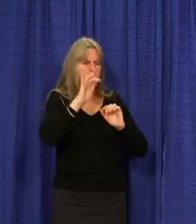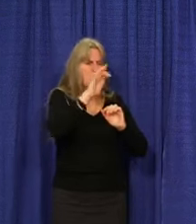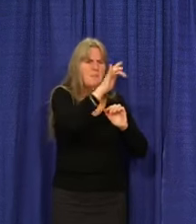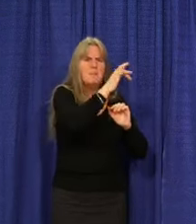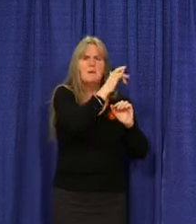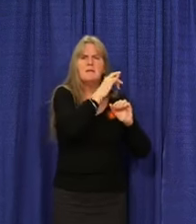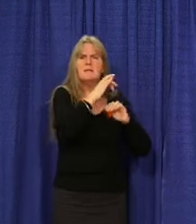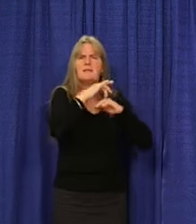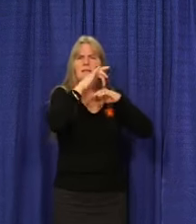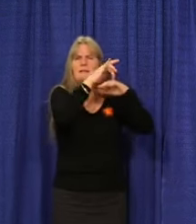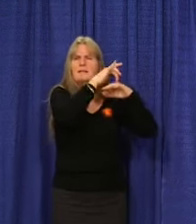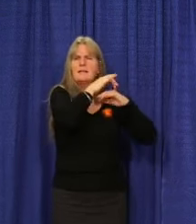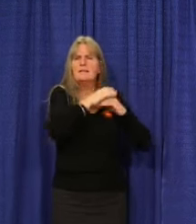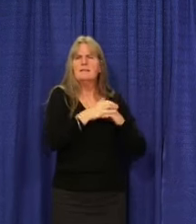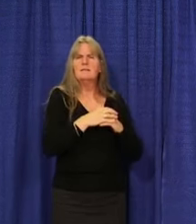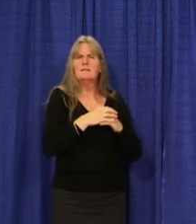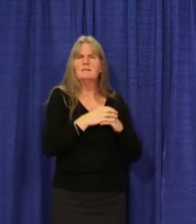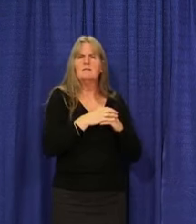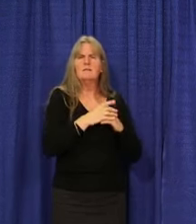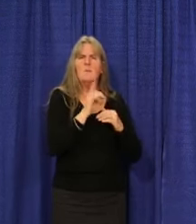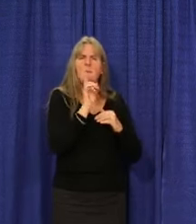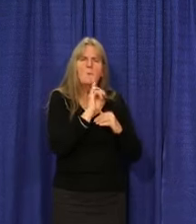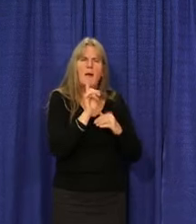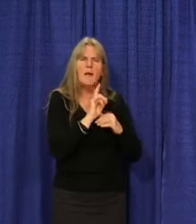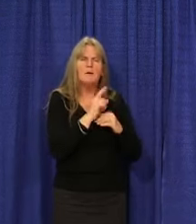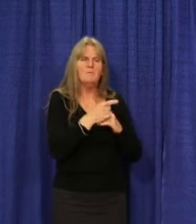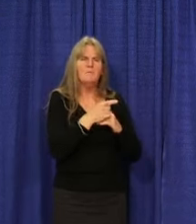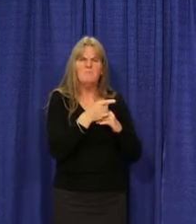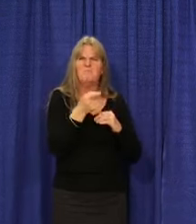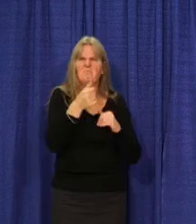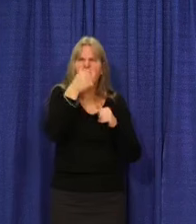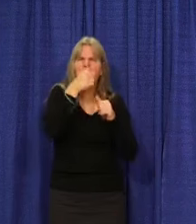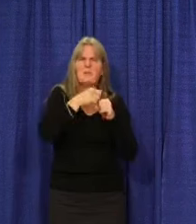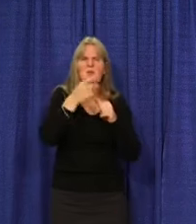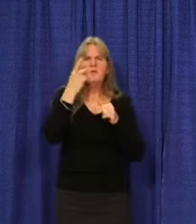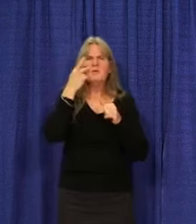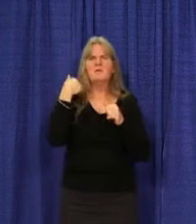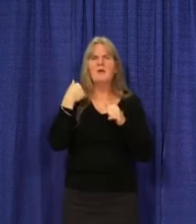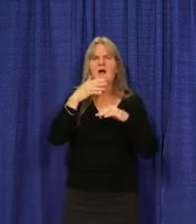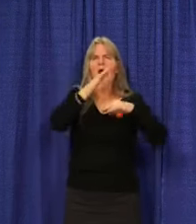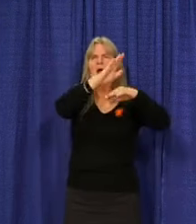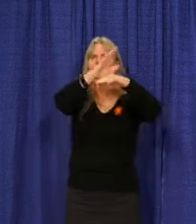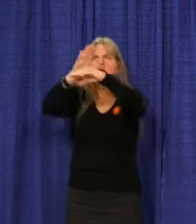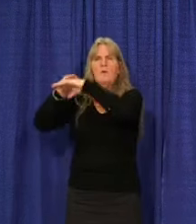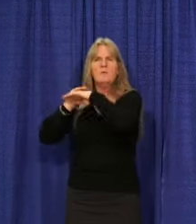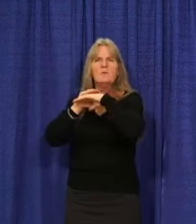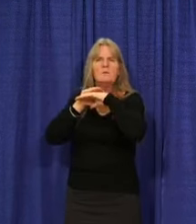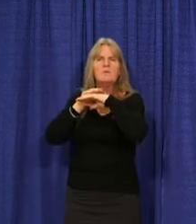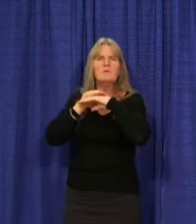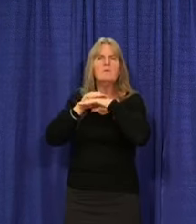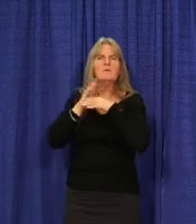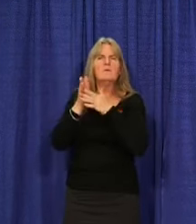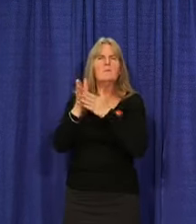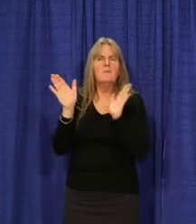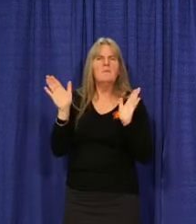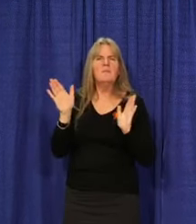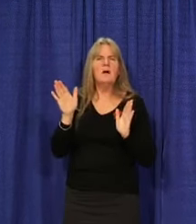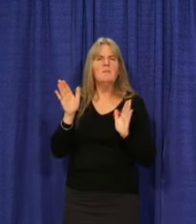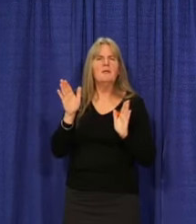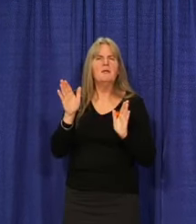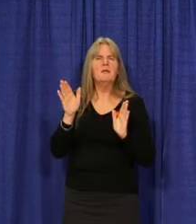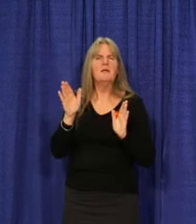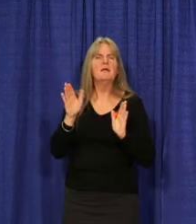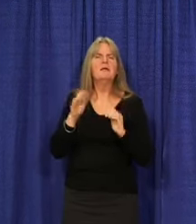certain settings? Of course, you've seen with the notifications that we look the previous